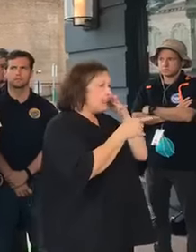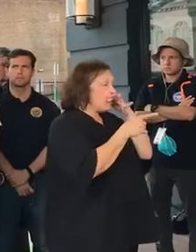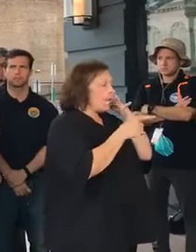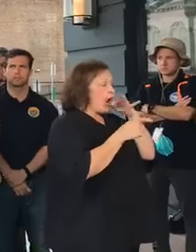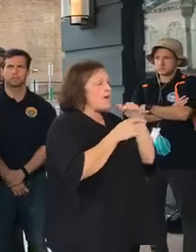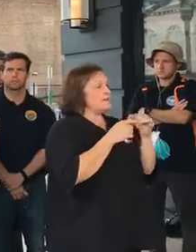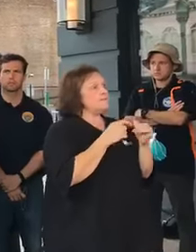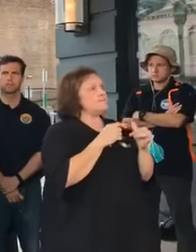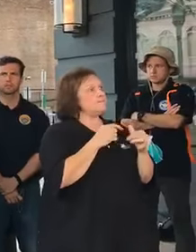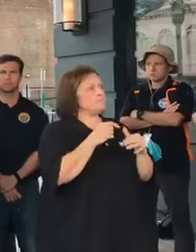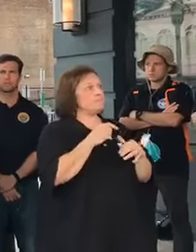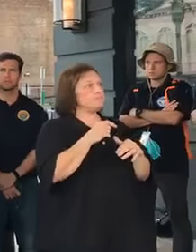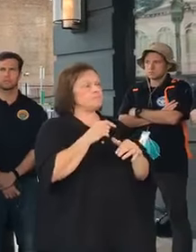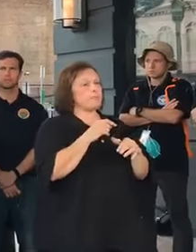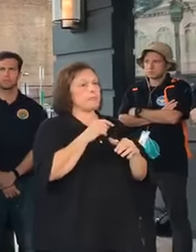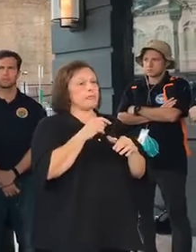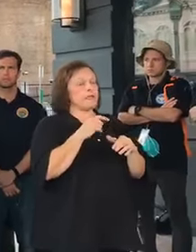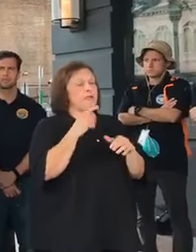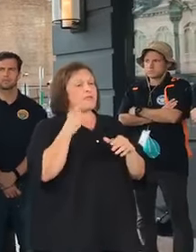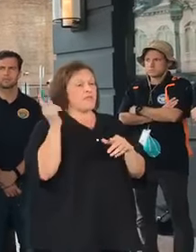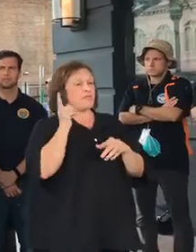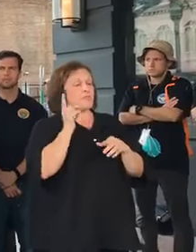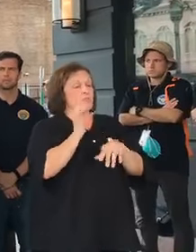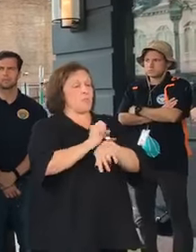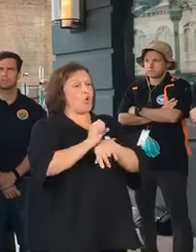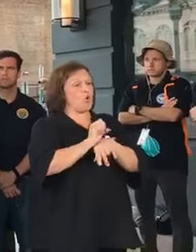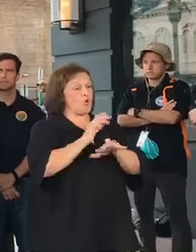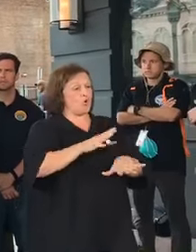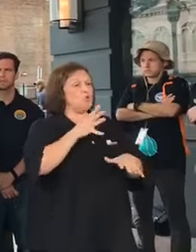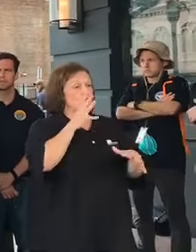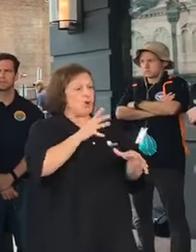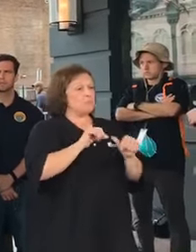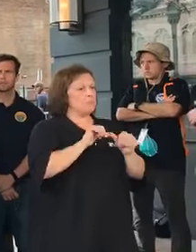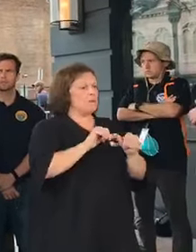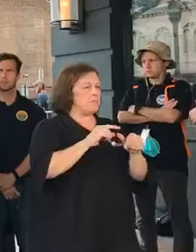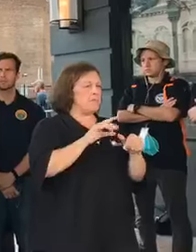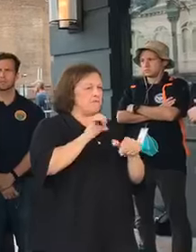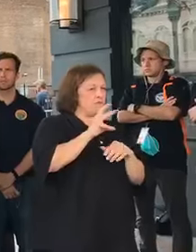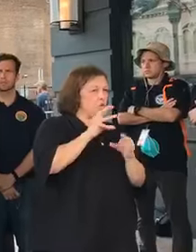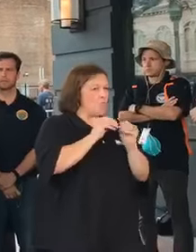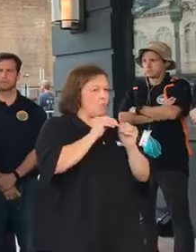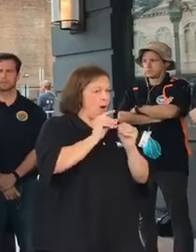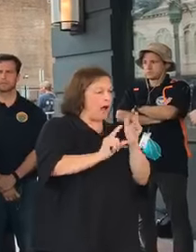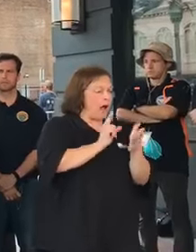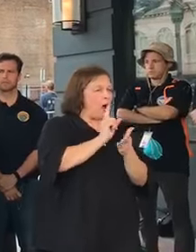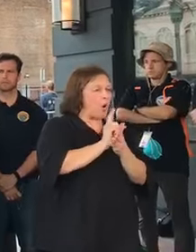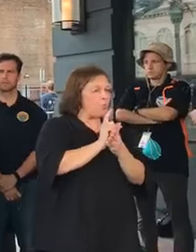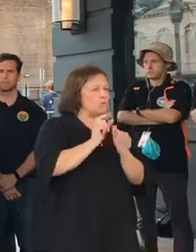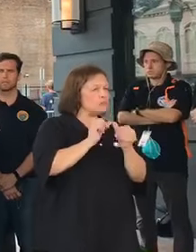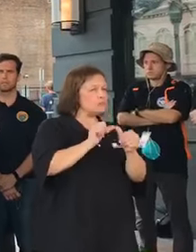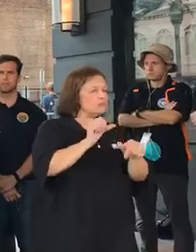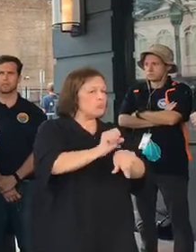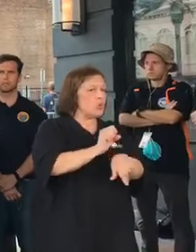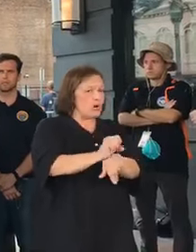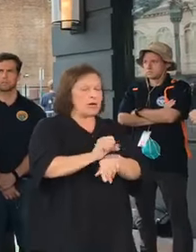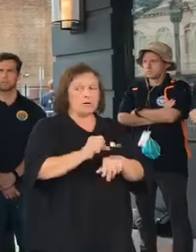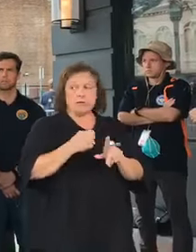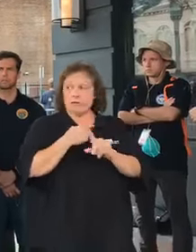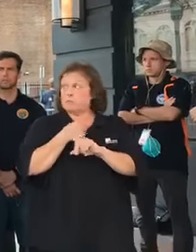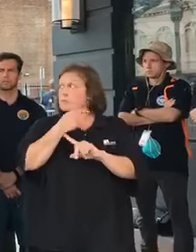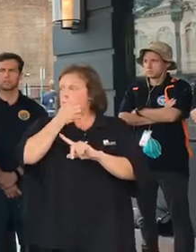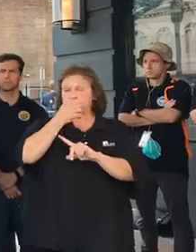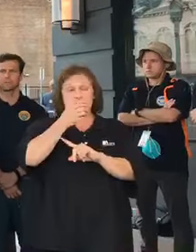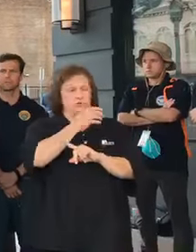going another couple of hours tonight at least. But once again, I can't emphasize enough, all investigations, I'll probably let the chief talk, but